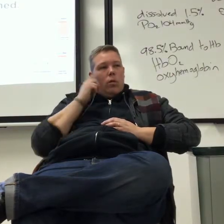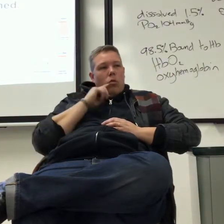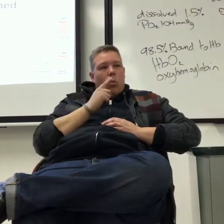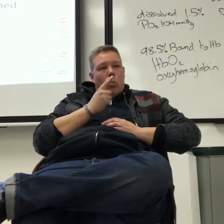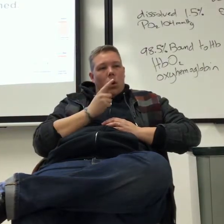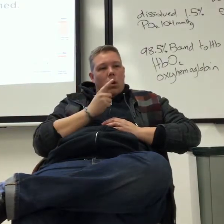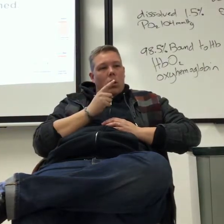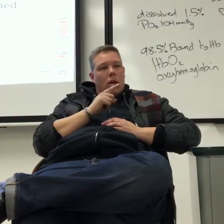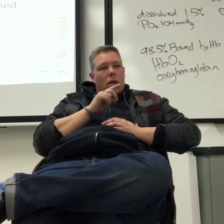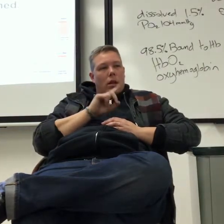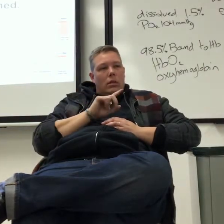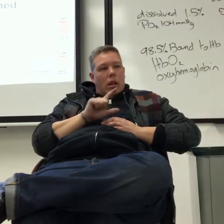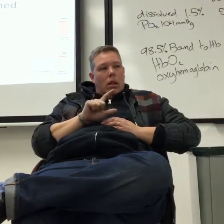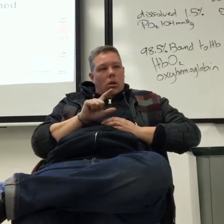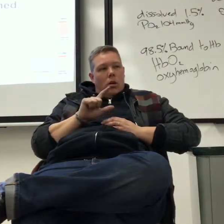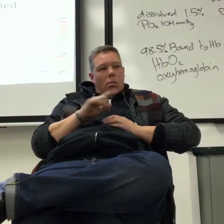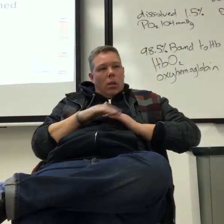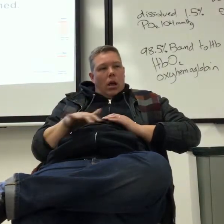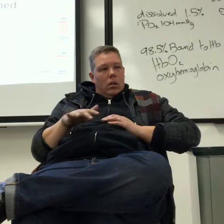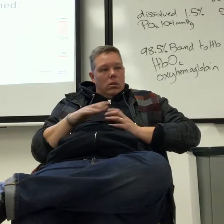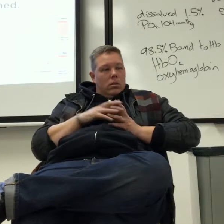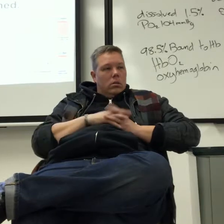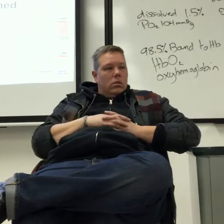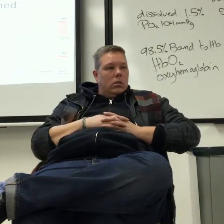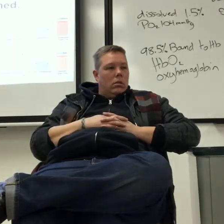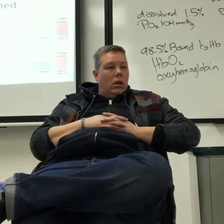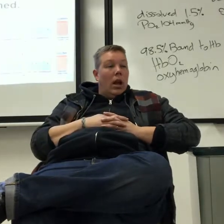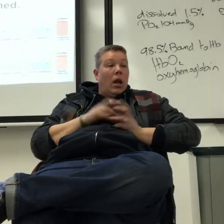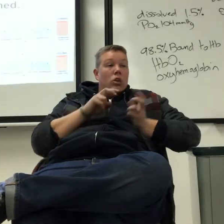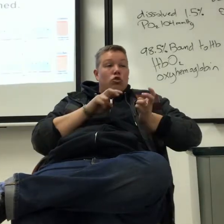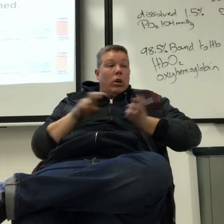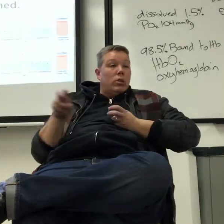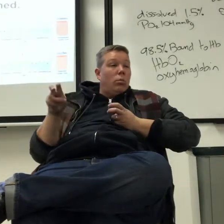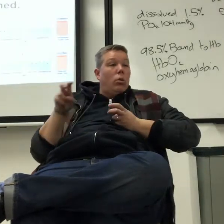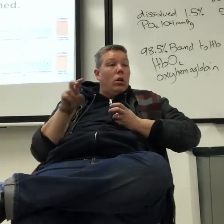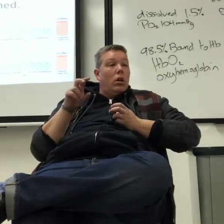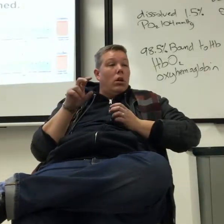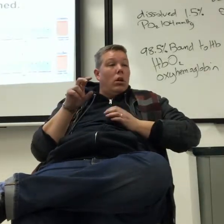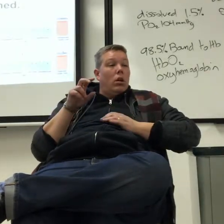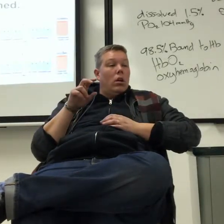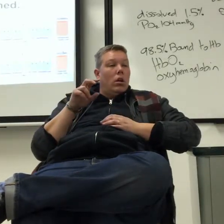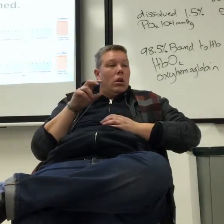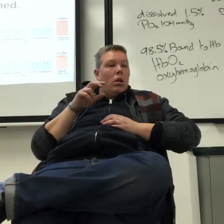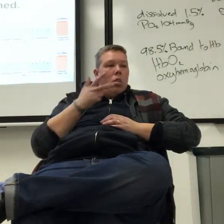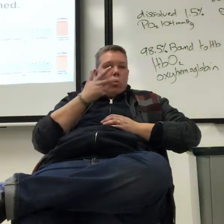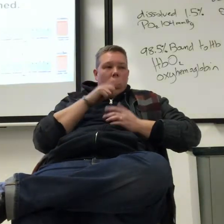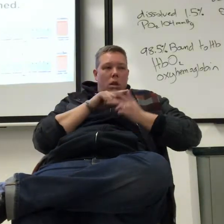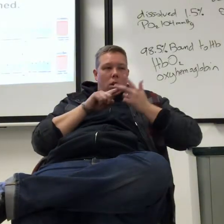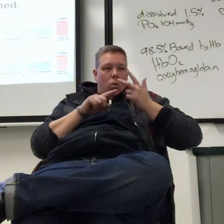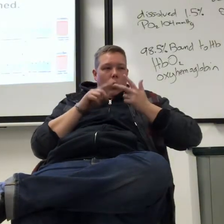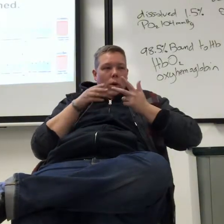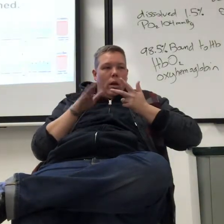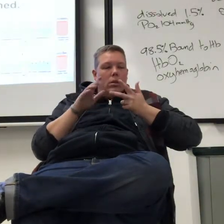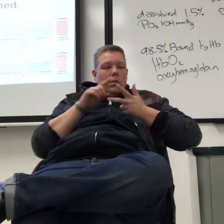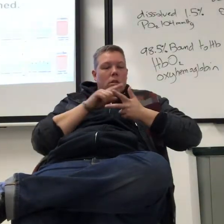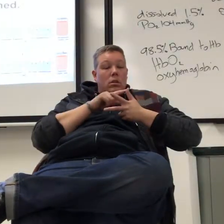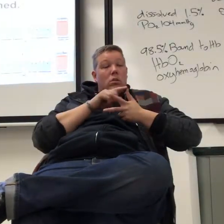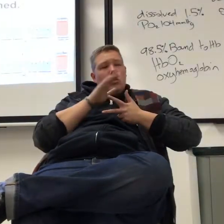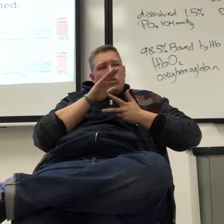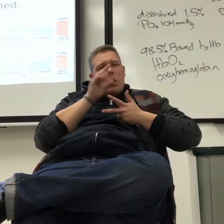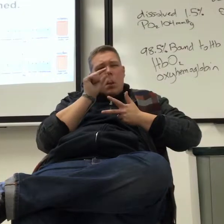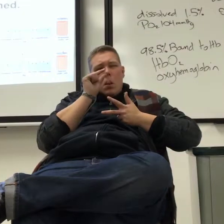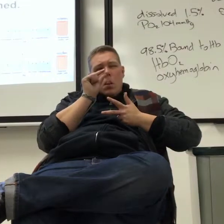And it's transported in 3 different ways. A small percentage is